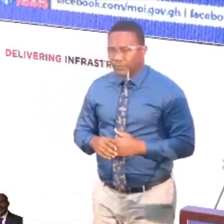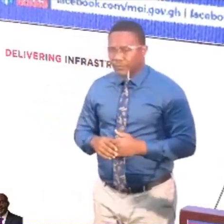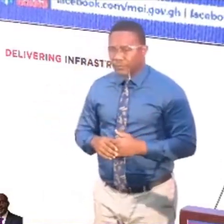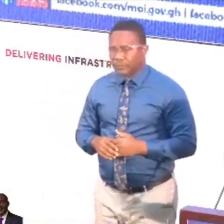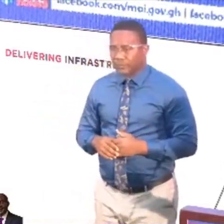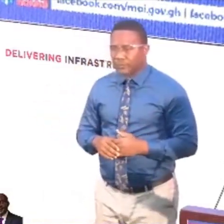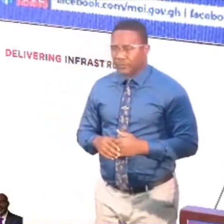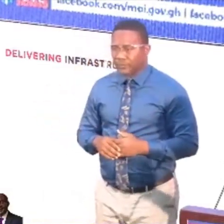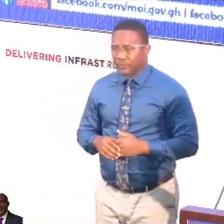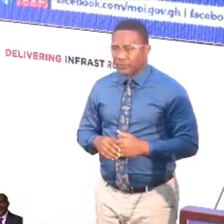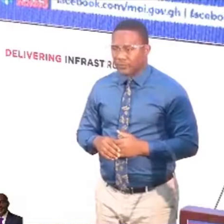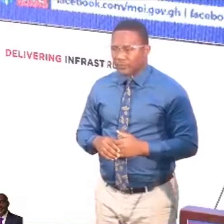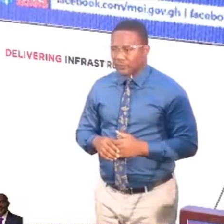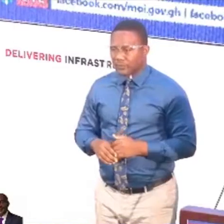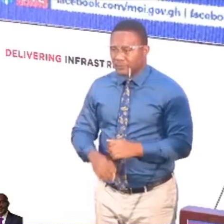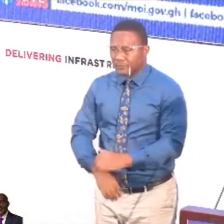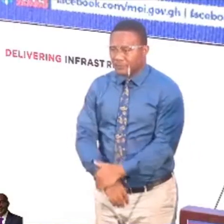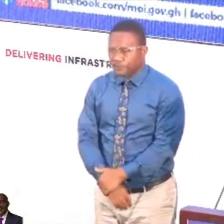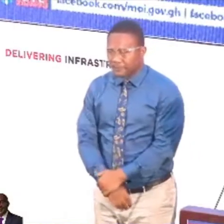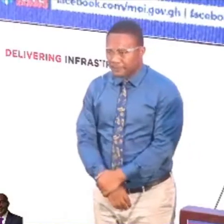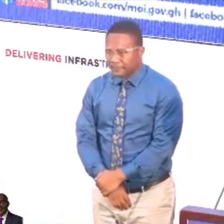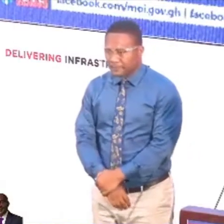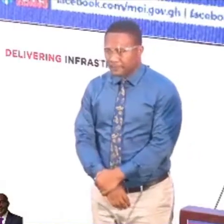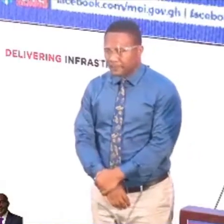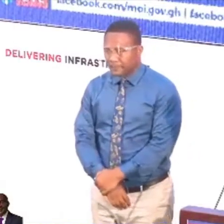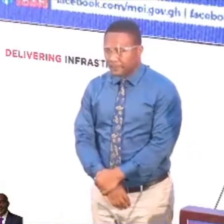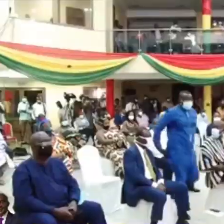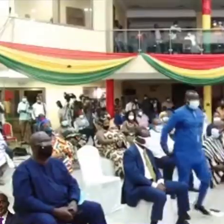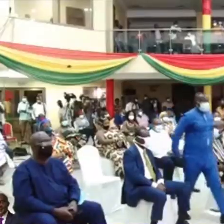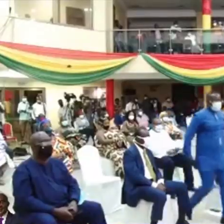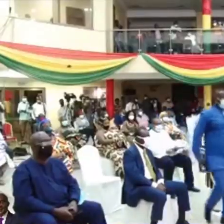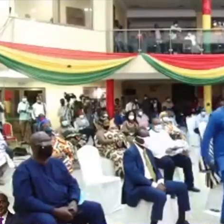Honorable Sabi, please, I invite you to respond.